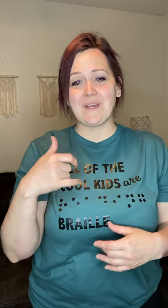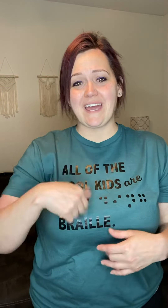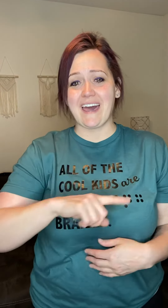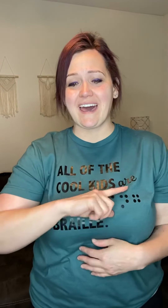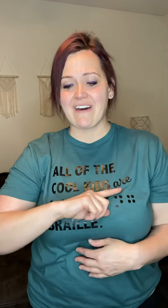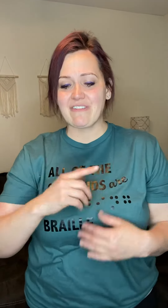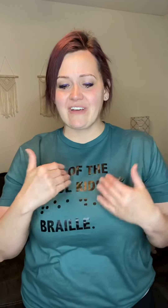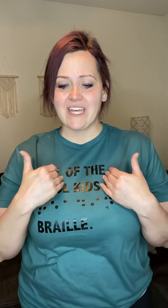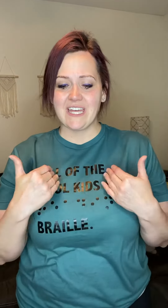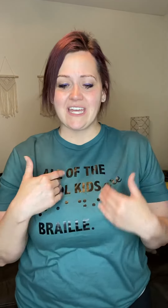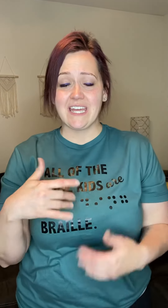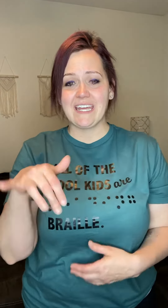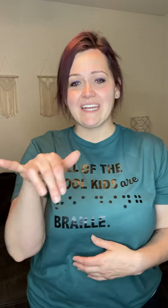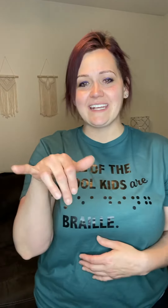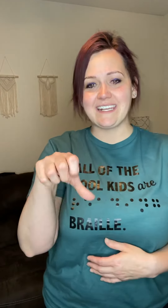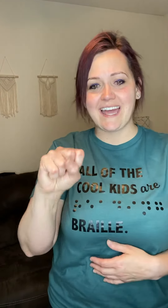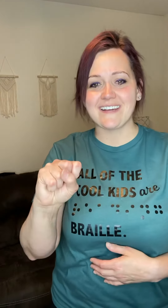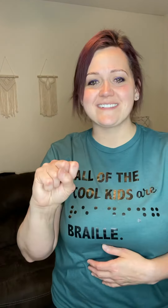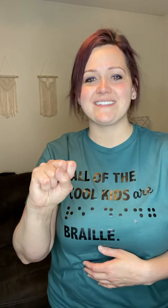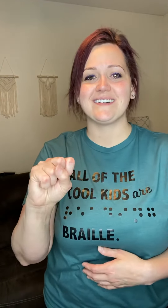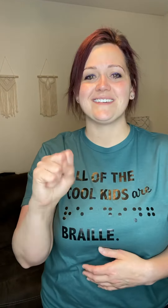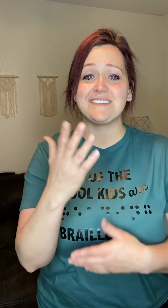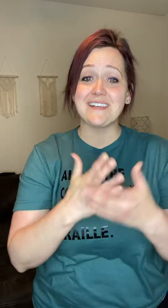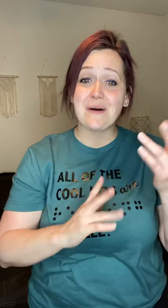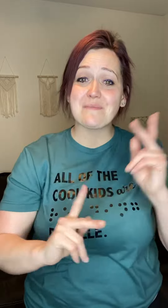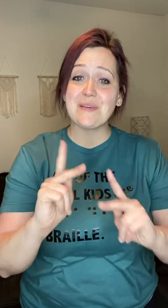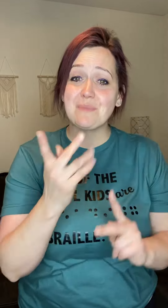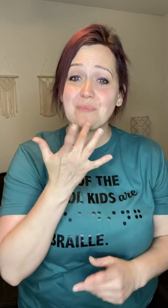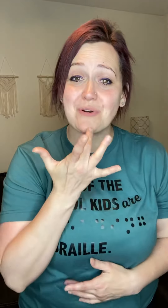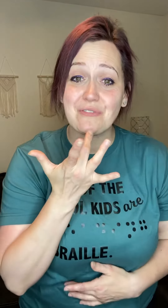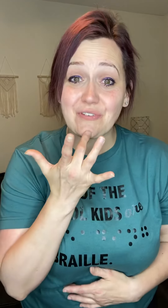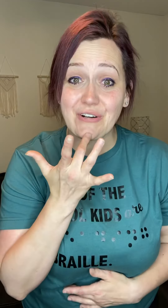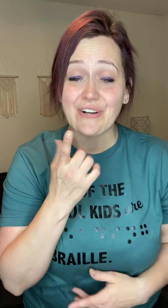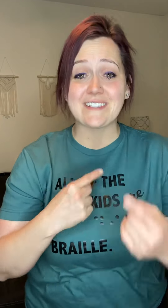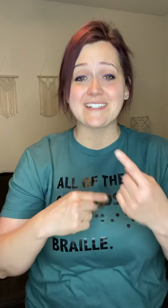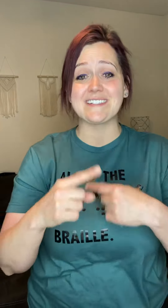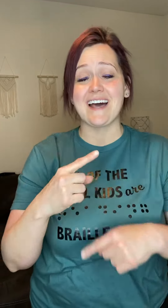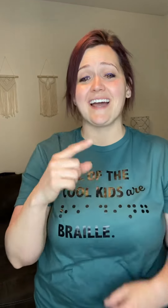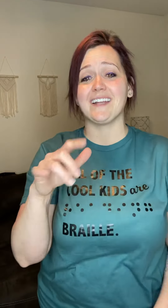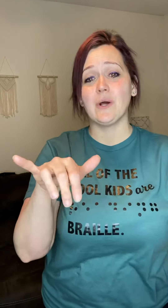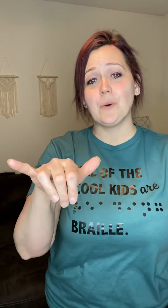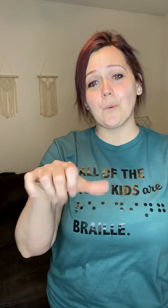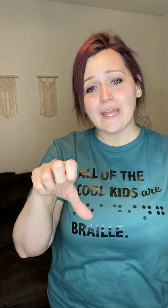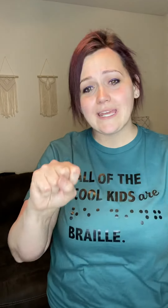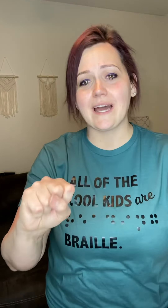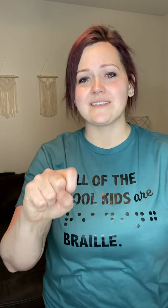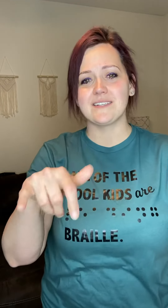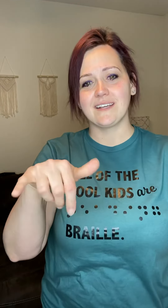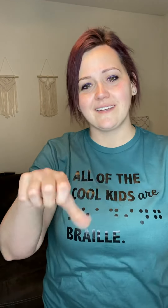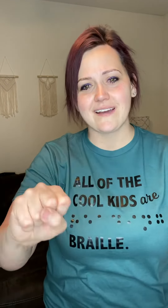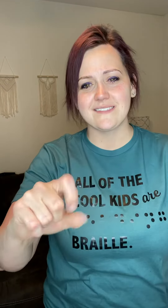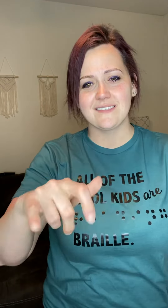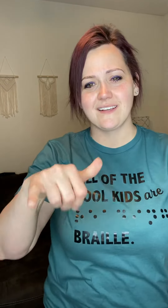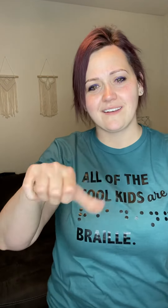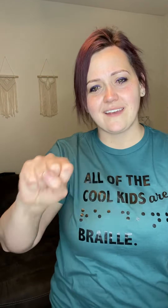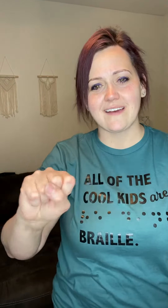We have yes. Some people prefer to sign YES. Yes,